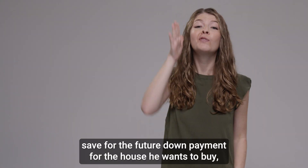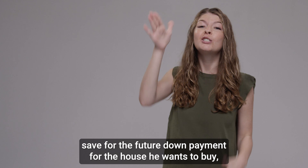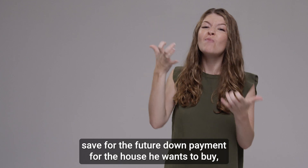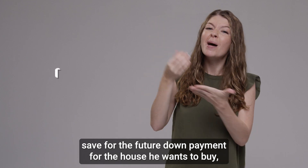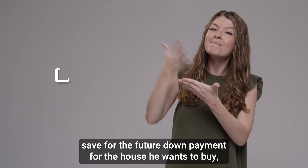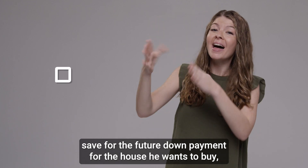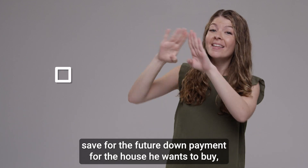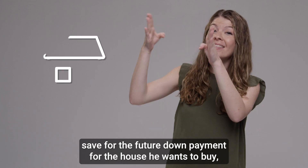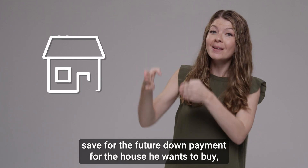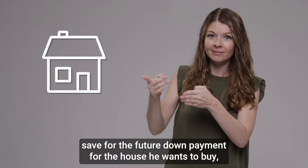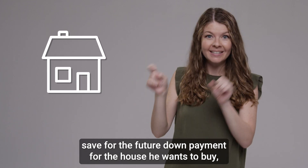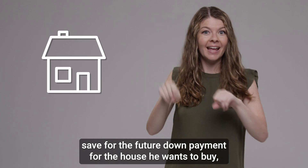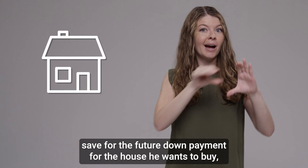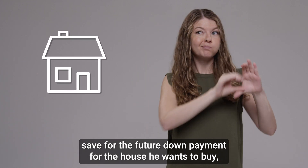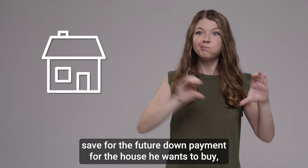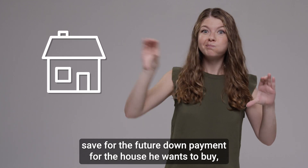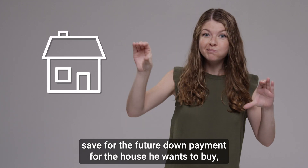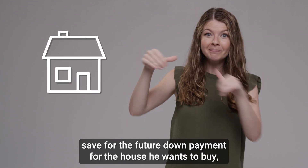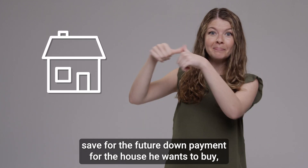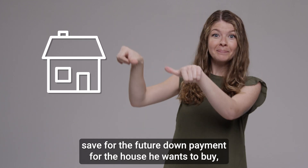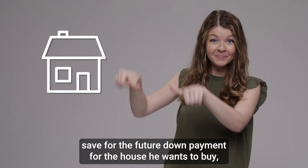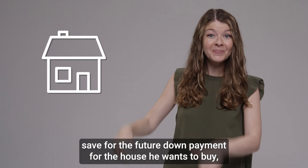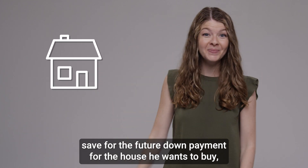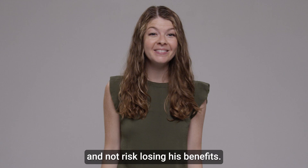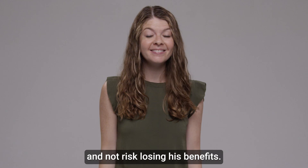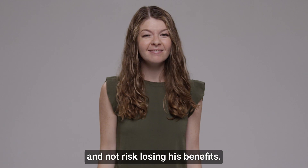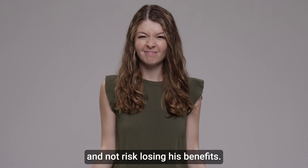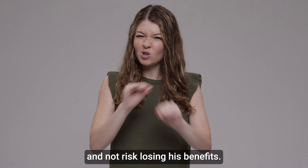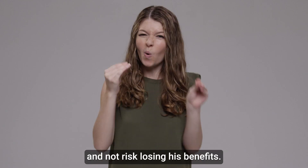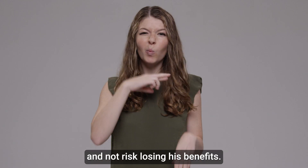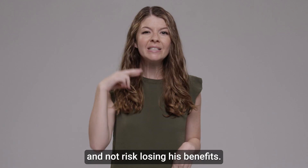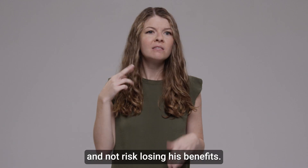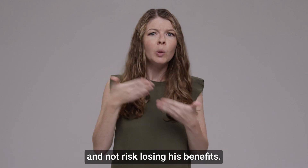save for the future down payment for the house he wants to buy, and not risk losing his benefits.